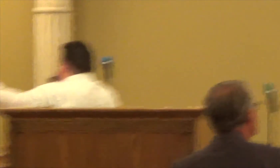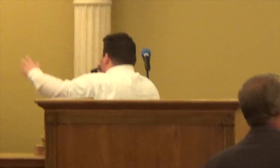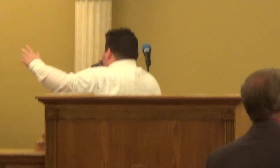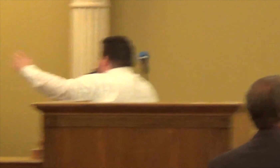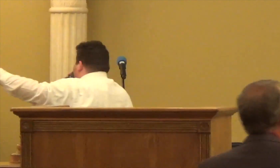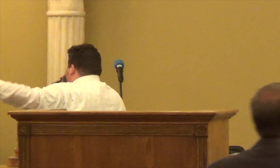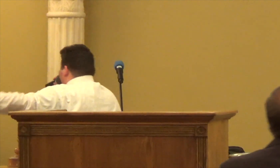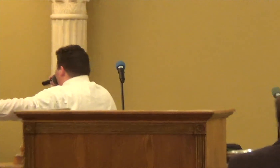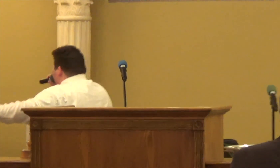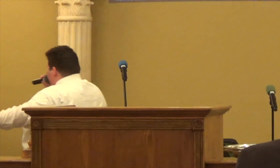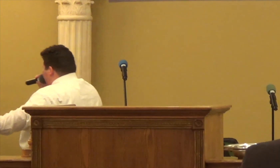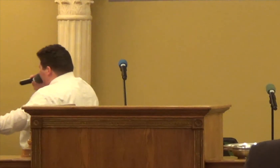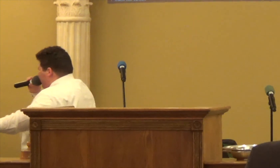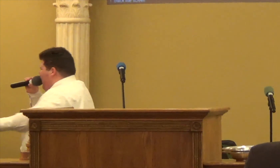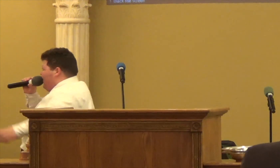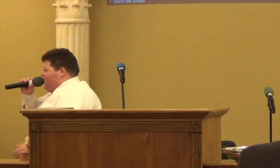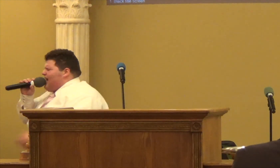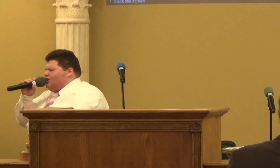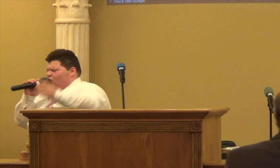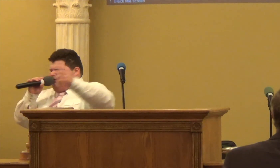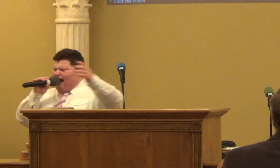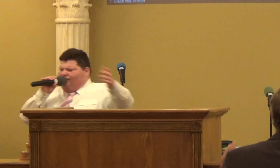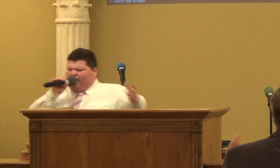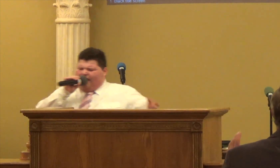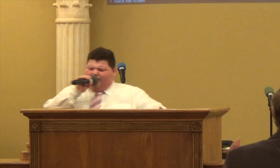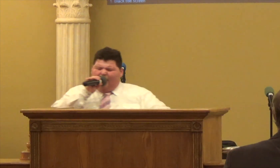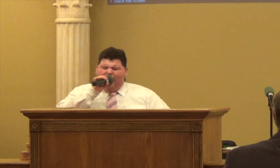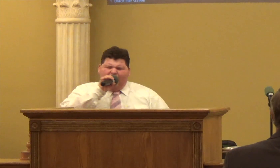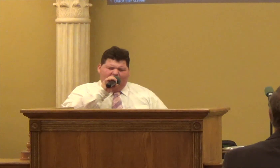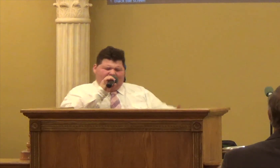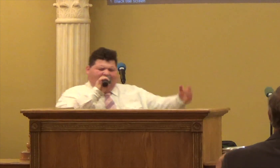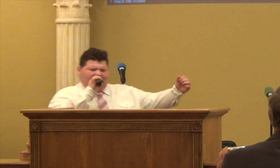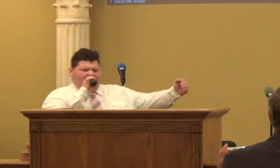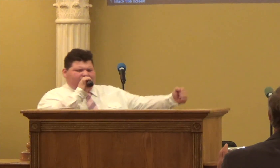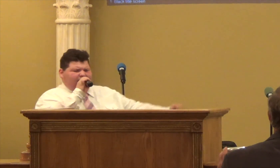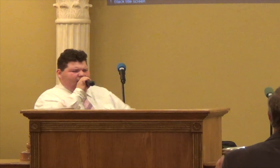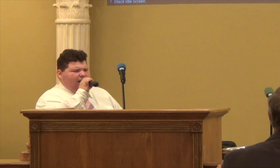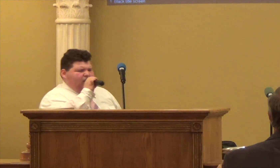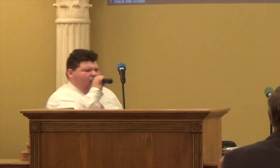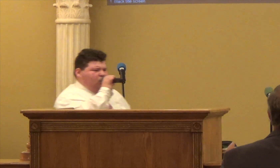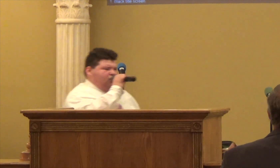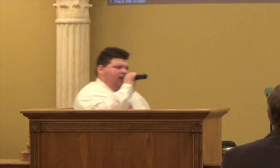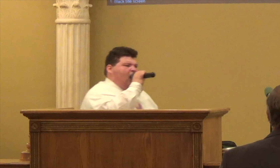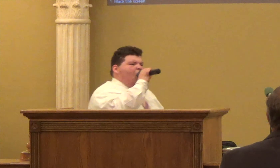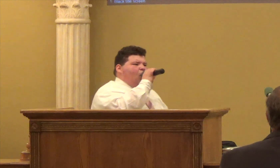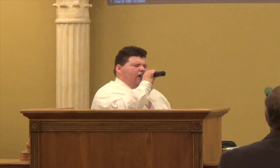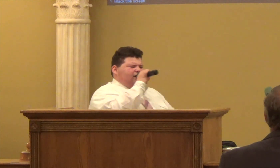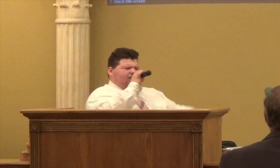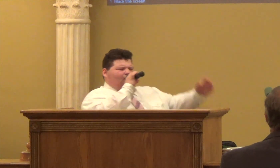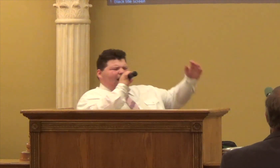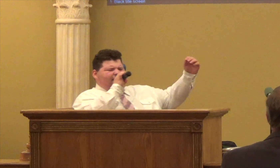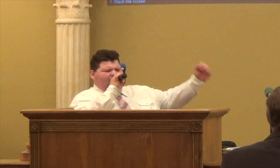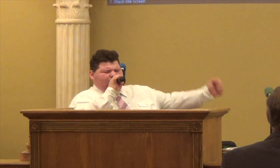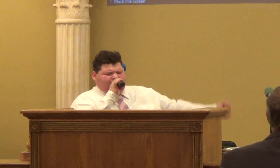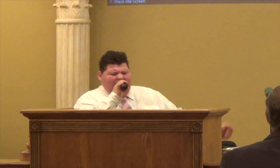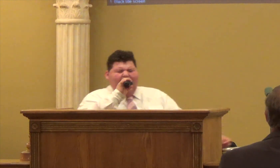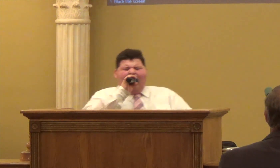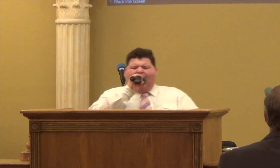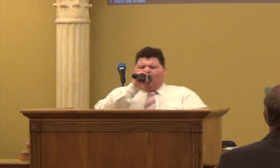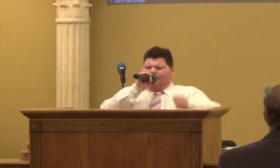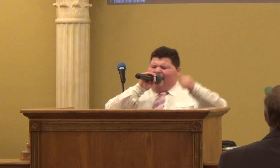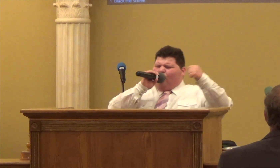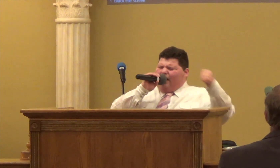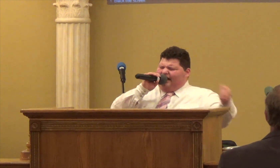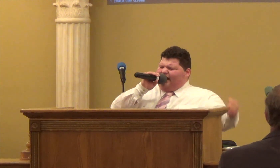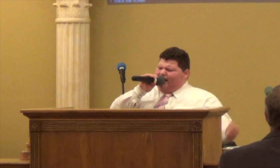Did you say you gotta do it by here? You gotta do it by then? He cut those shields on those seat. We need somebody that'll say,